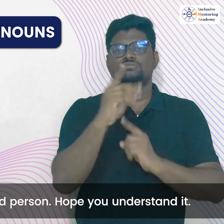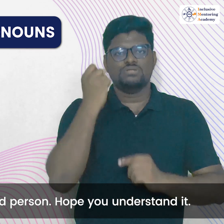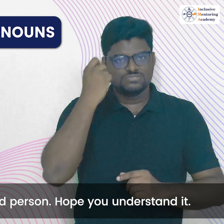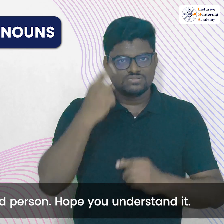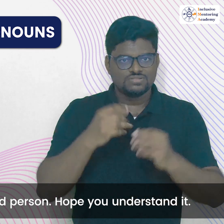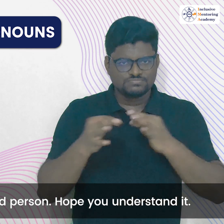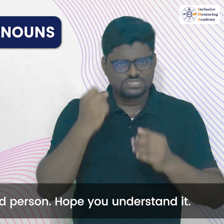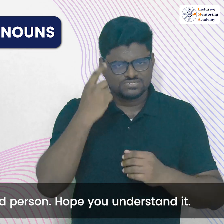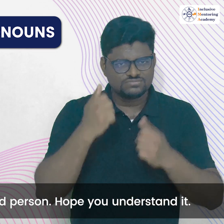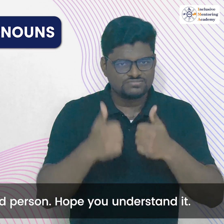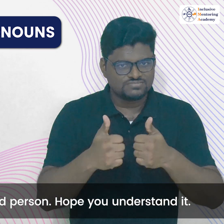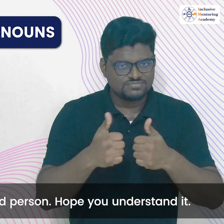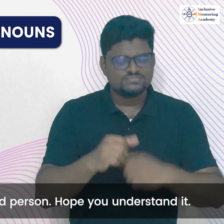Hope you understand it.